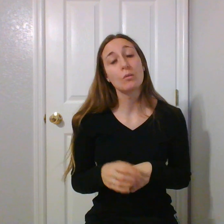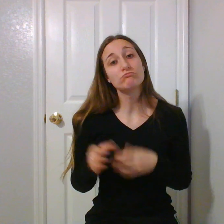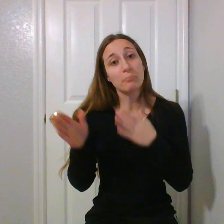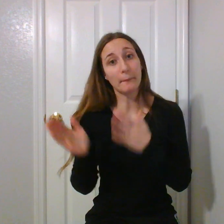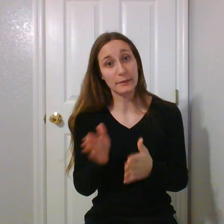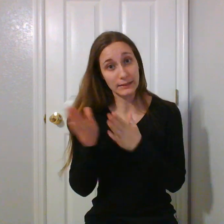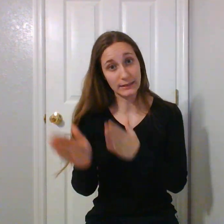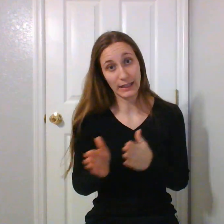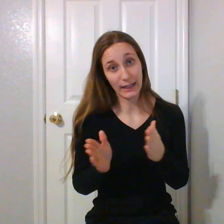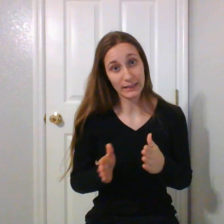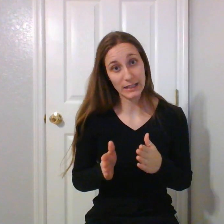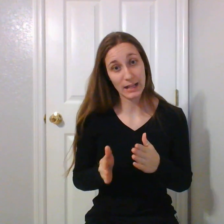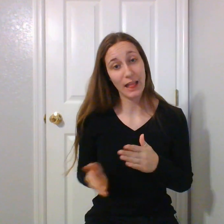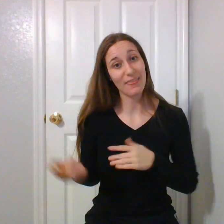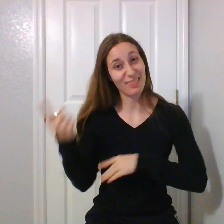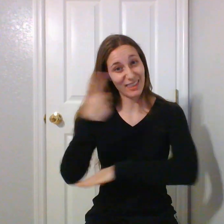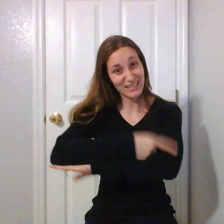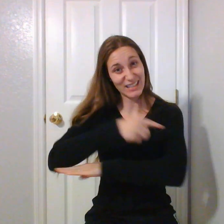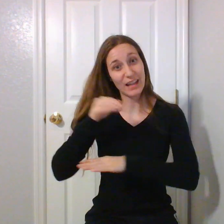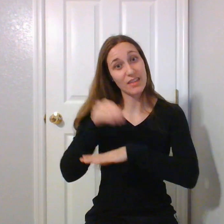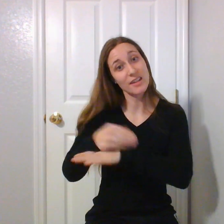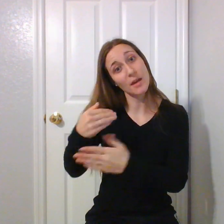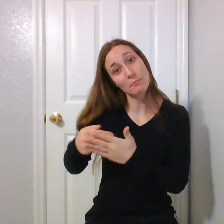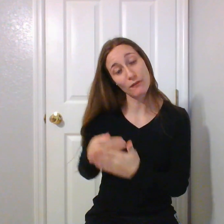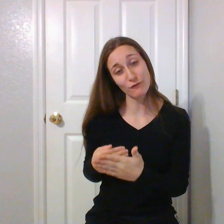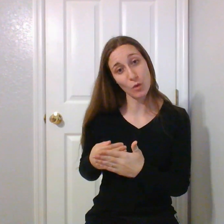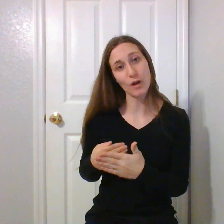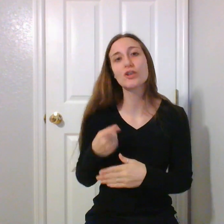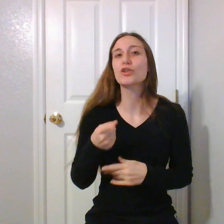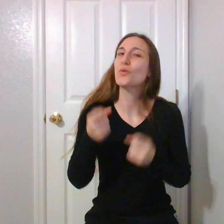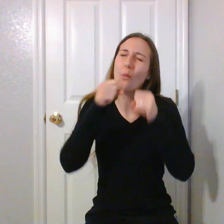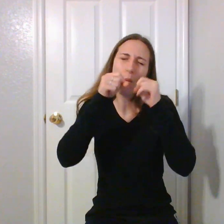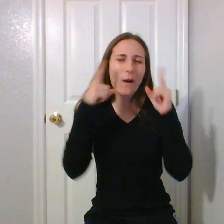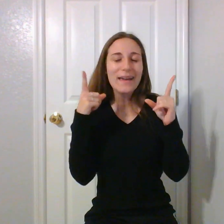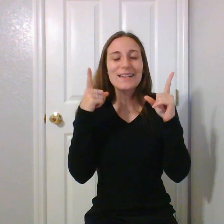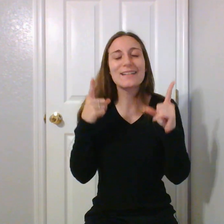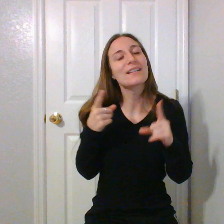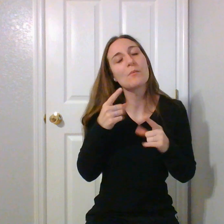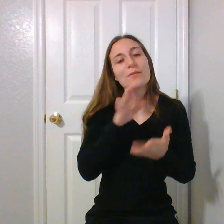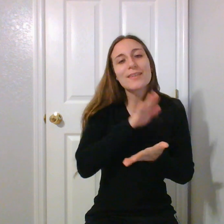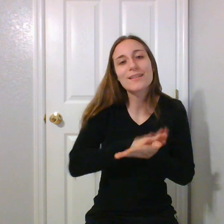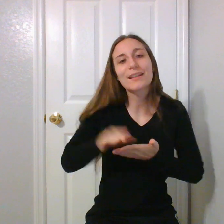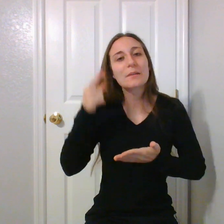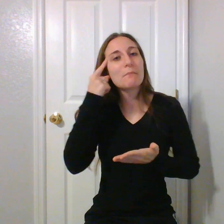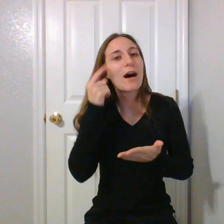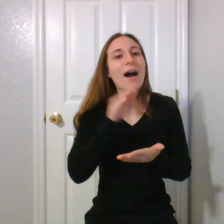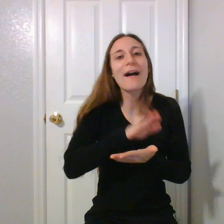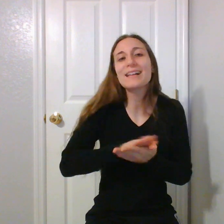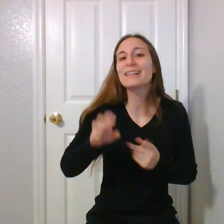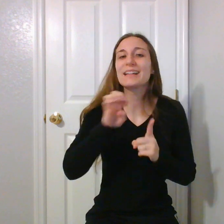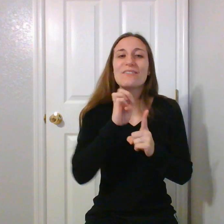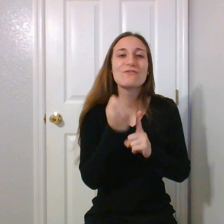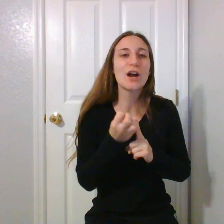but you've already decluttered your mind so you're waking up with a clean mind and you are ready to start the day because you're more